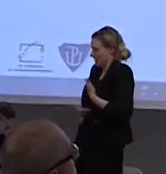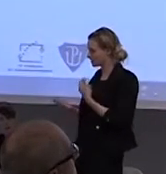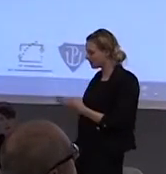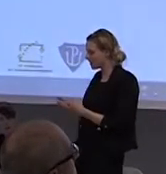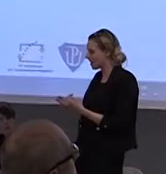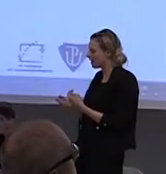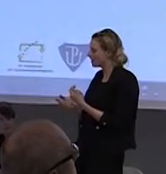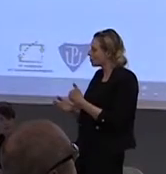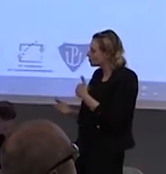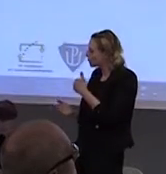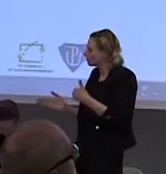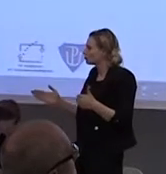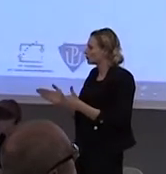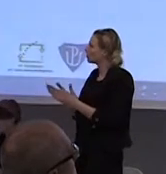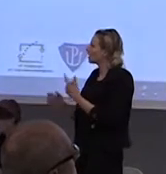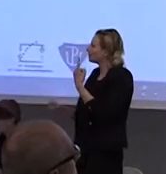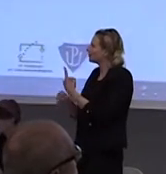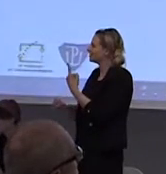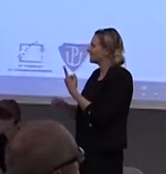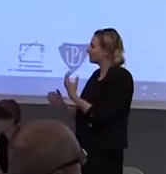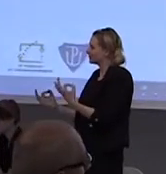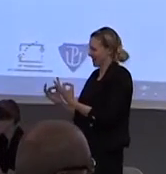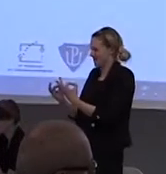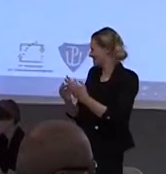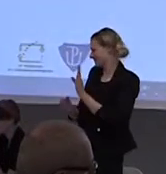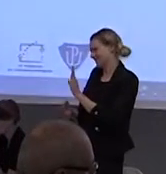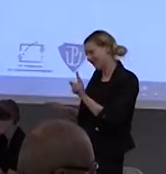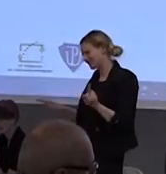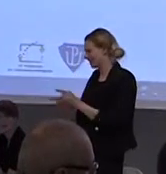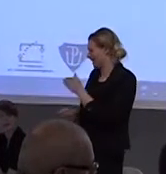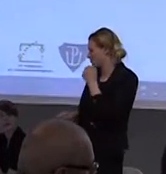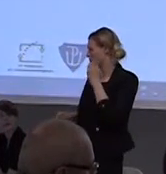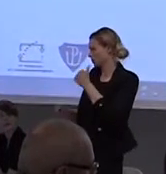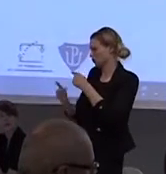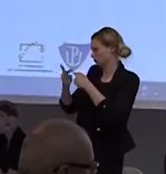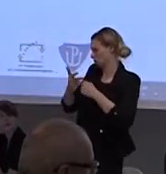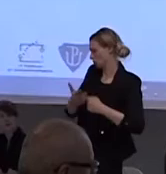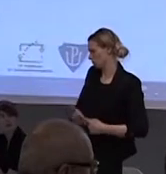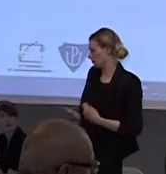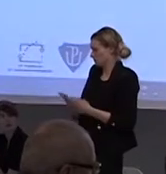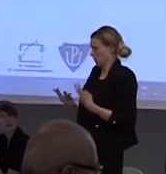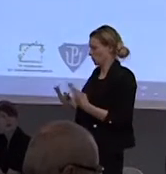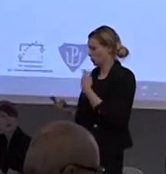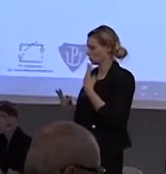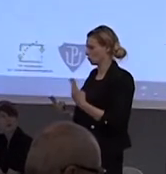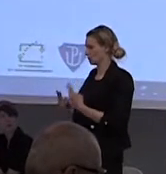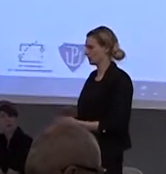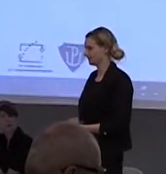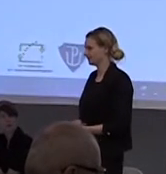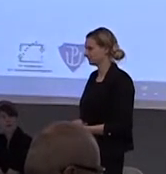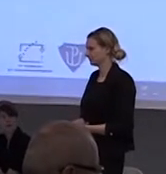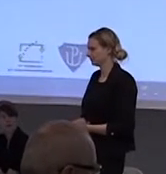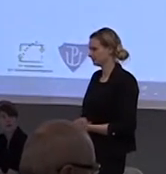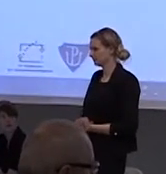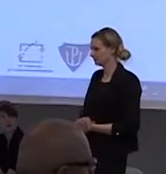how our networks of friends, sometimes established in school, support us through the rest of our lives. Konečně už